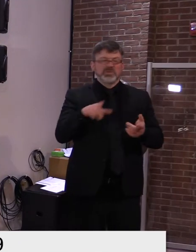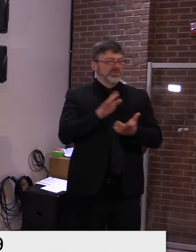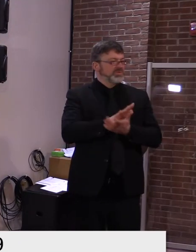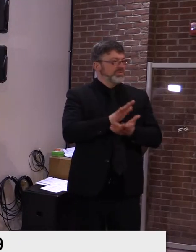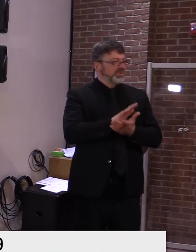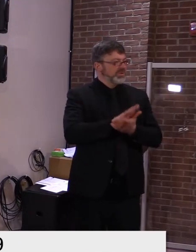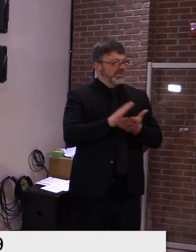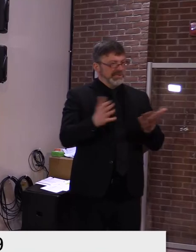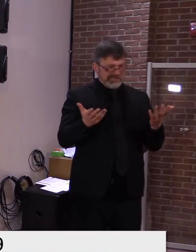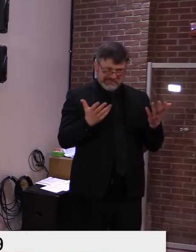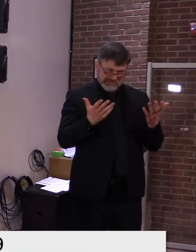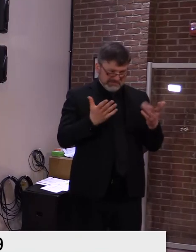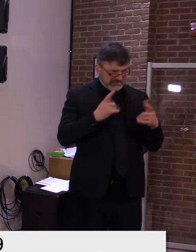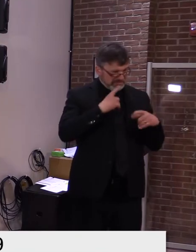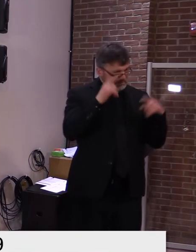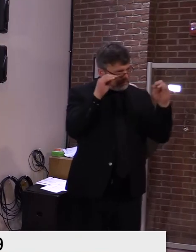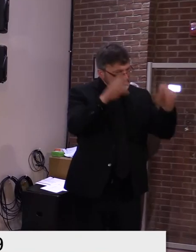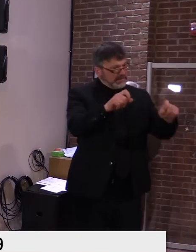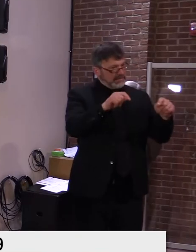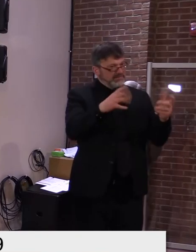context of that.